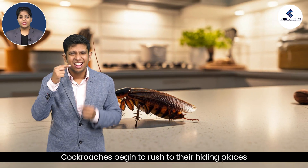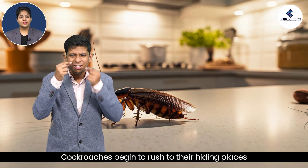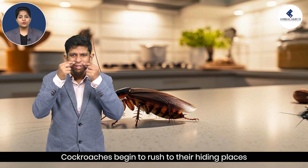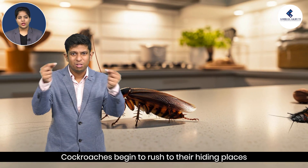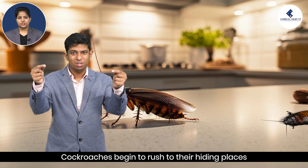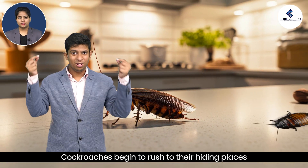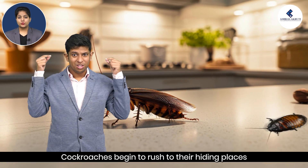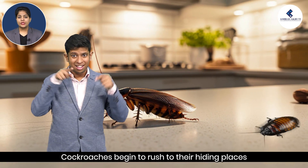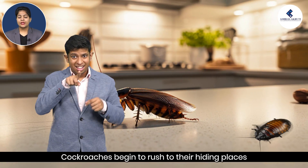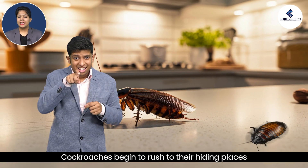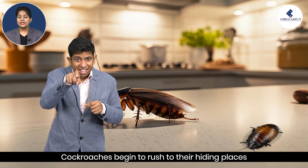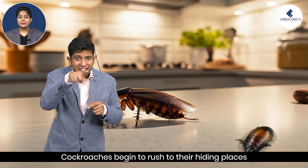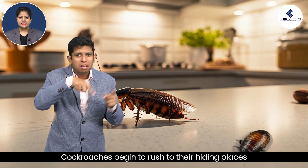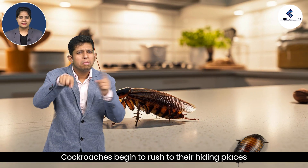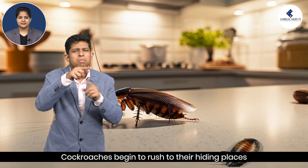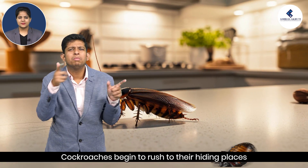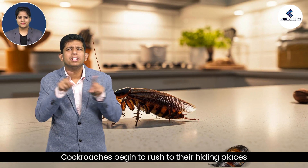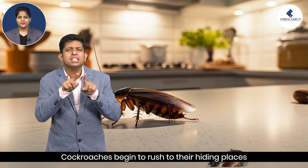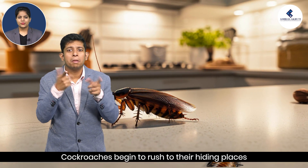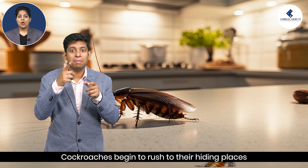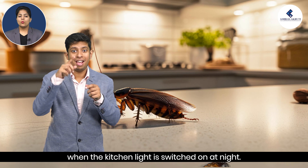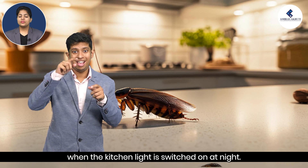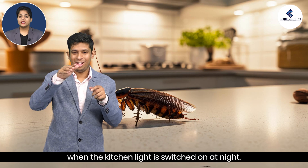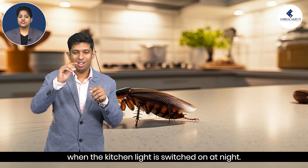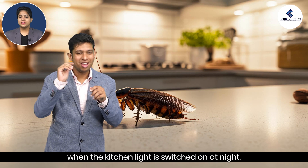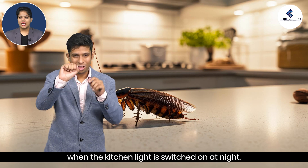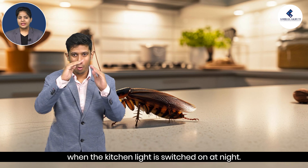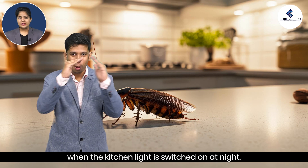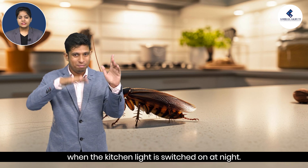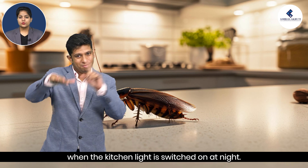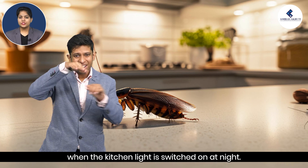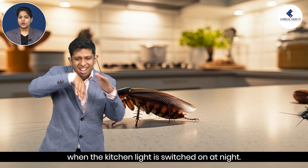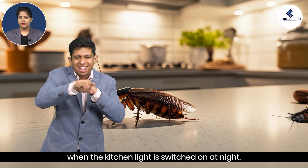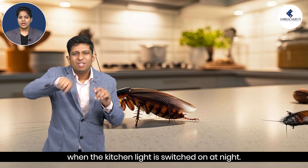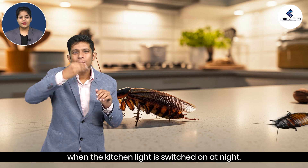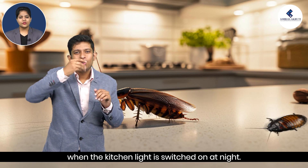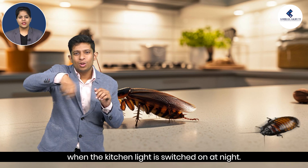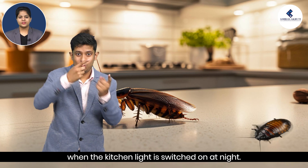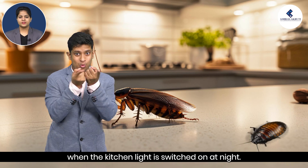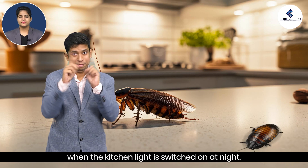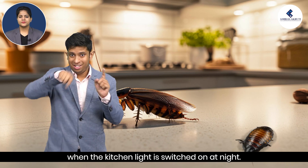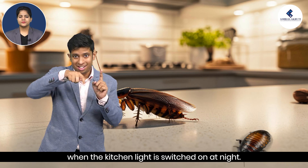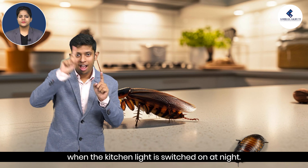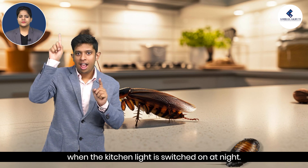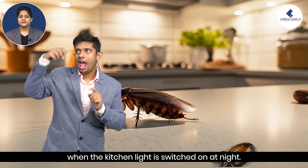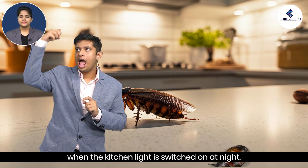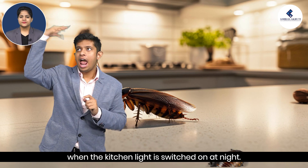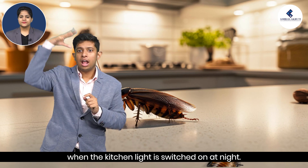Cockroaches begin to rush to their hiding places when the kitchen light is switched on at night.